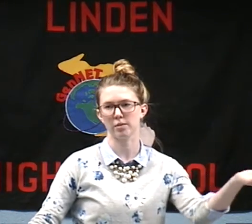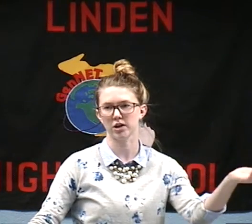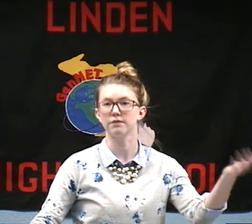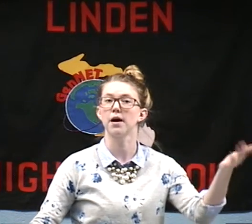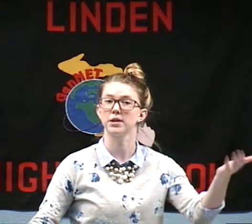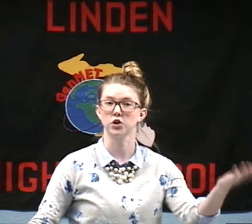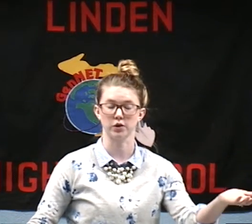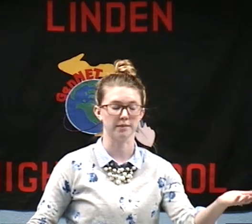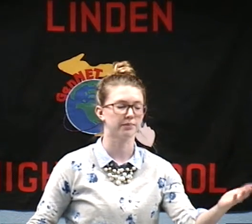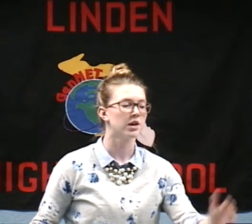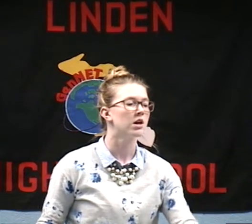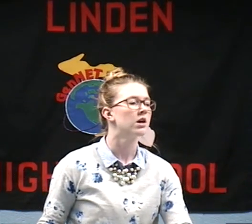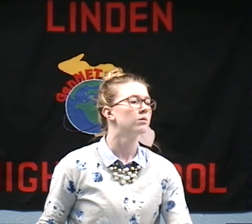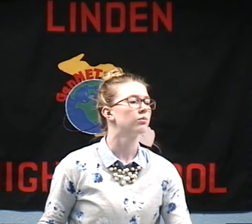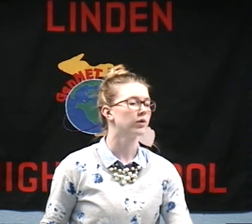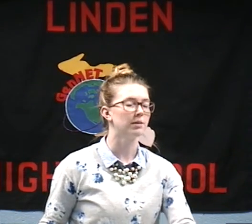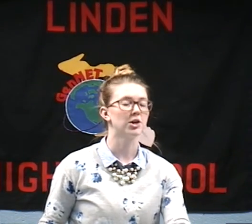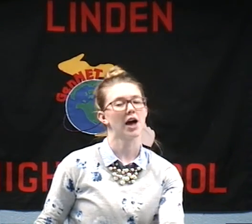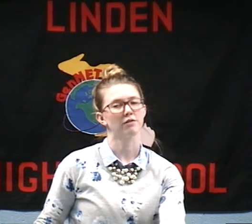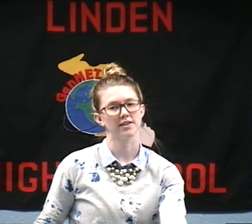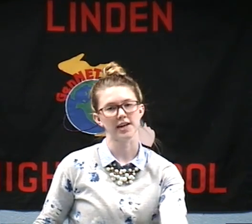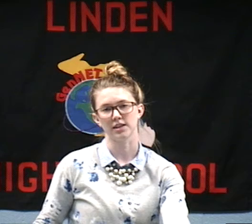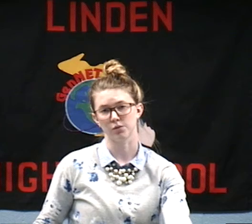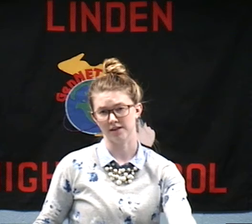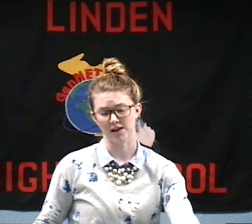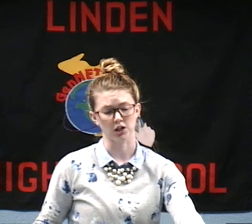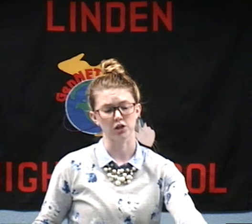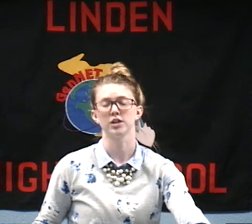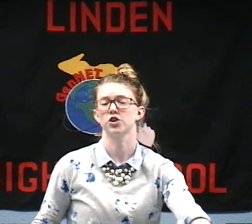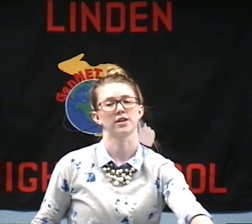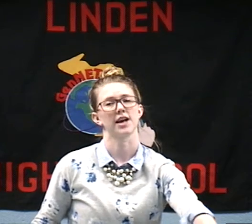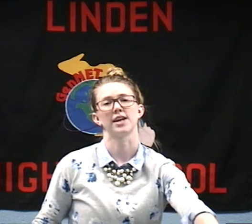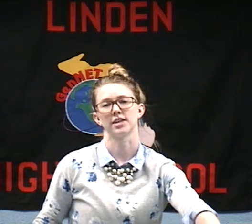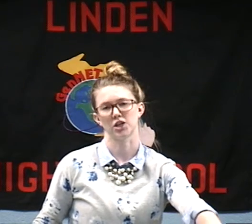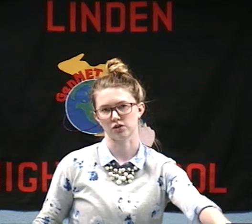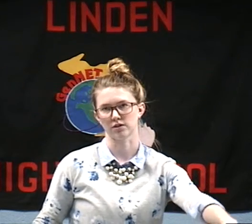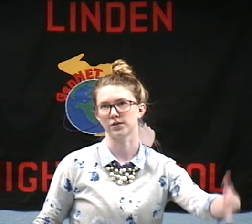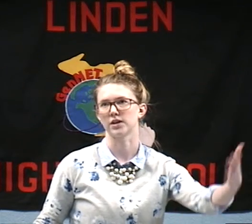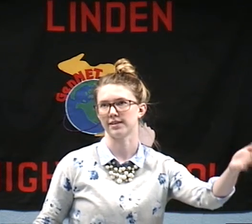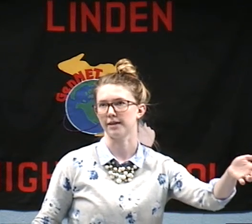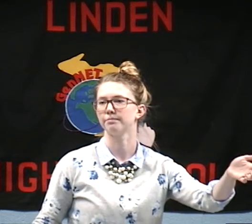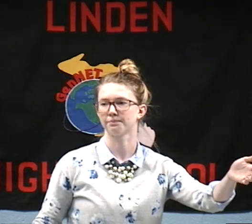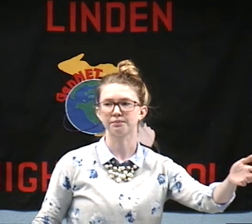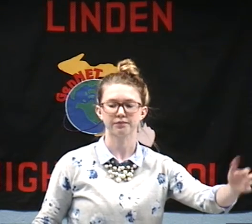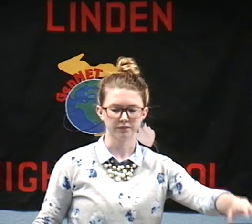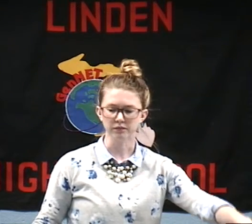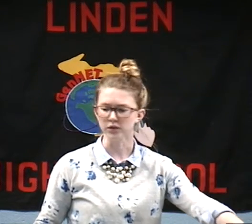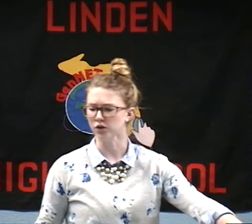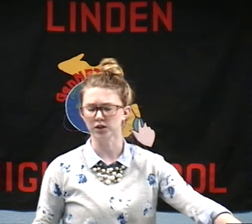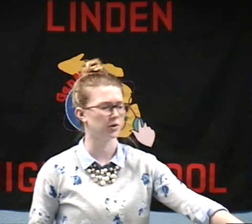vocabulary from this unit. Pretty much every state that we have not learned just has initials for its sign. So it's pretty